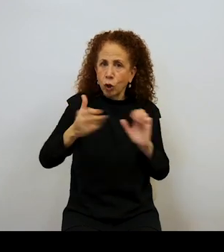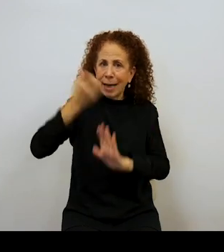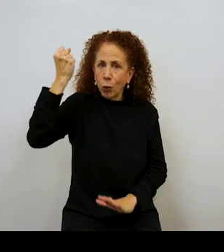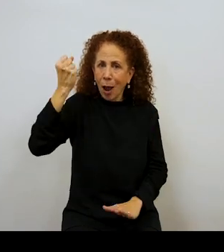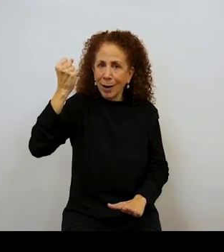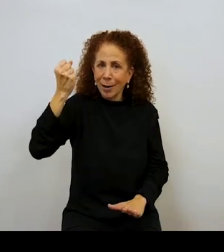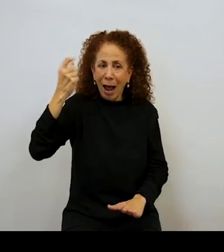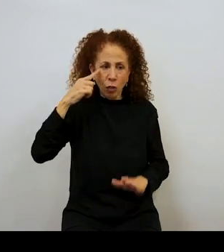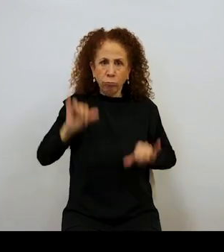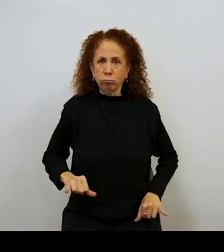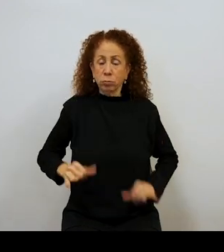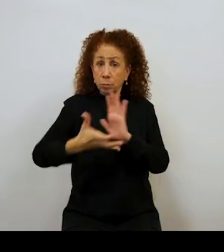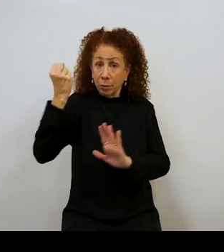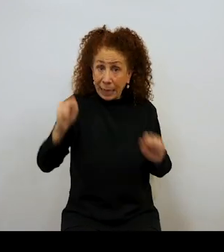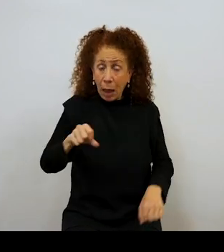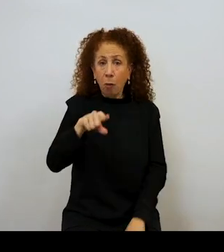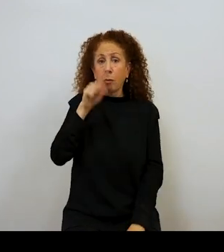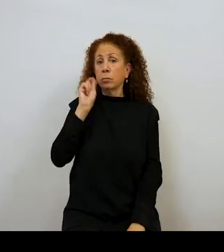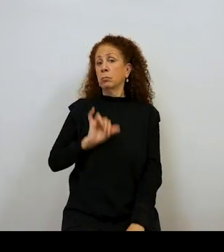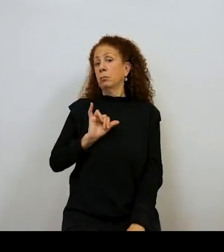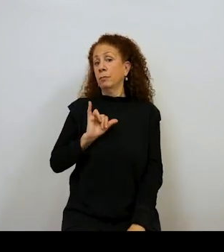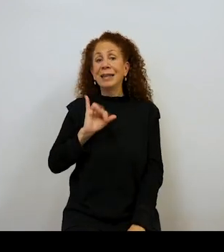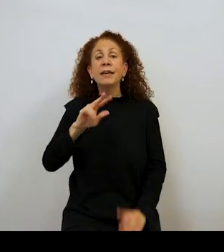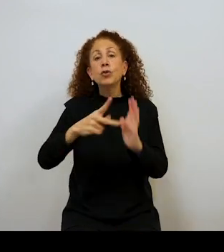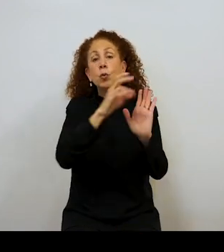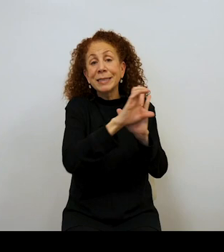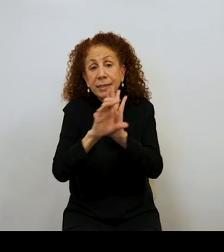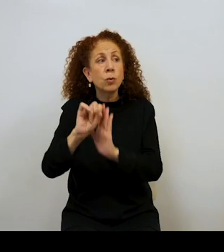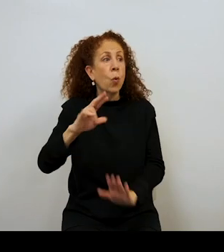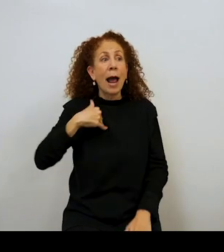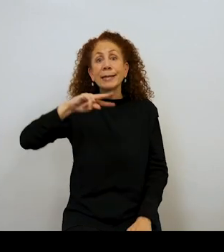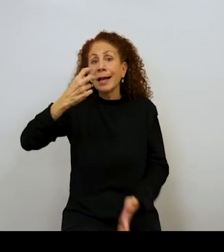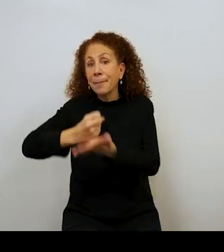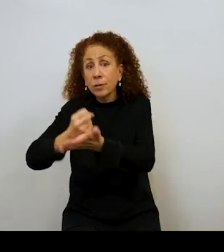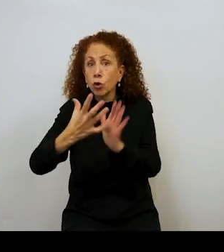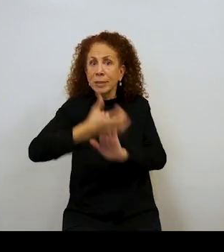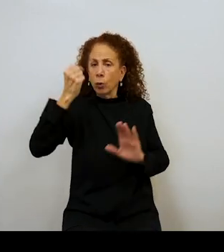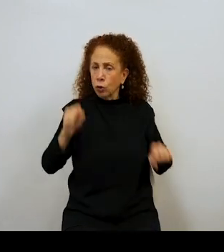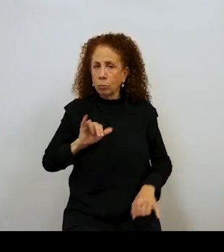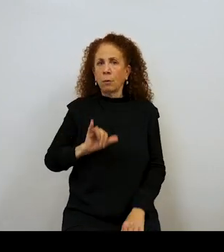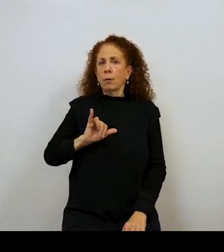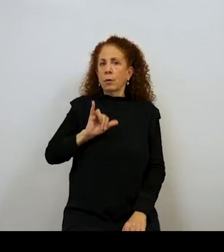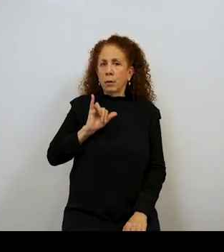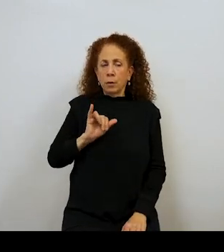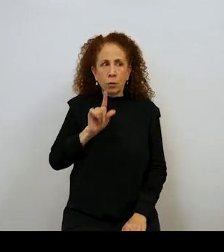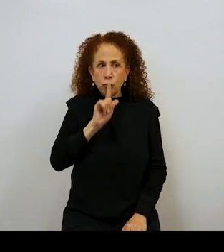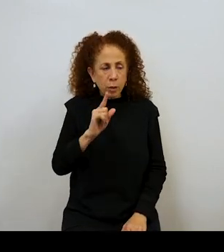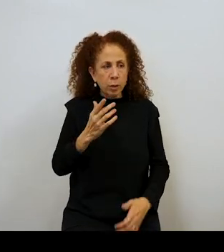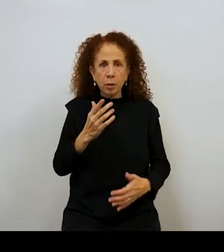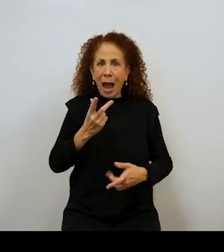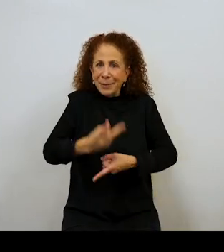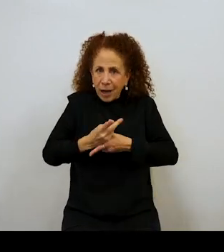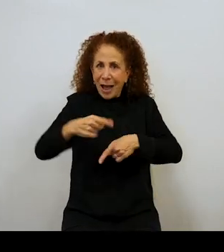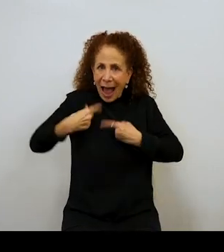contingent and could be taken away if you were a dual citizen or if you had a claim to a second passport. So these were things that I had really very, very carefully